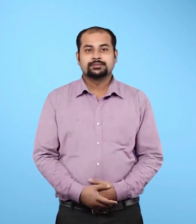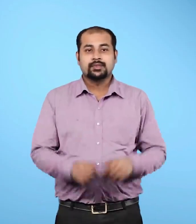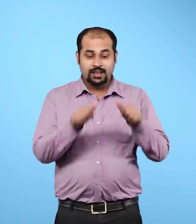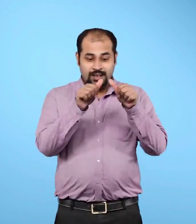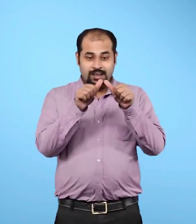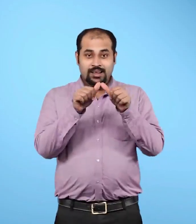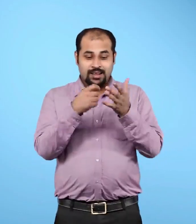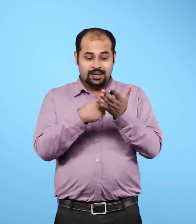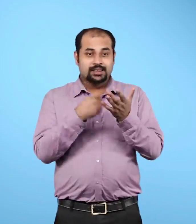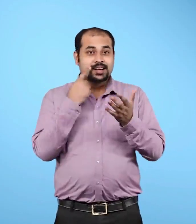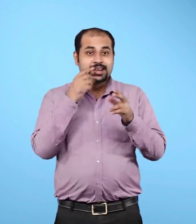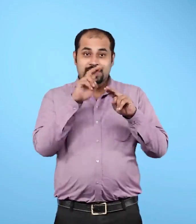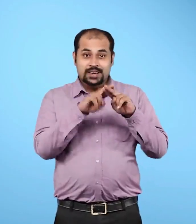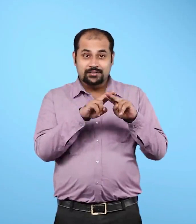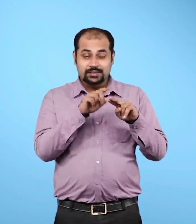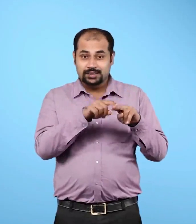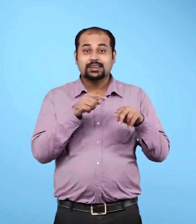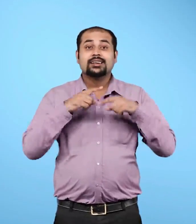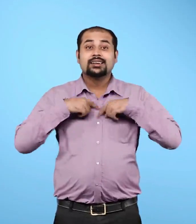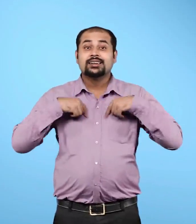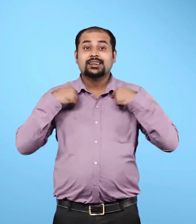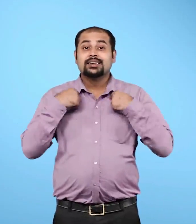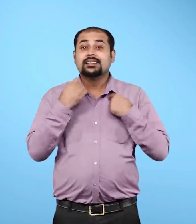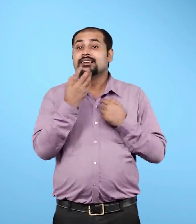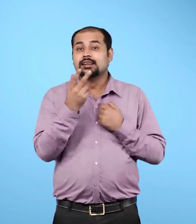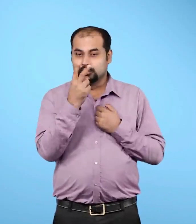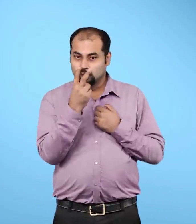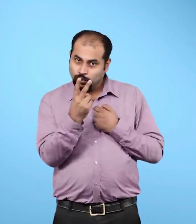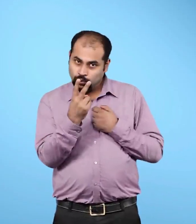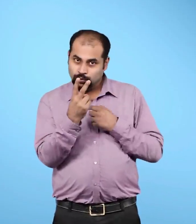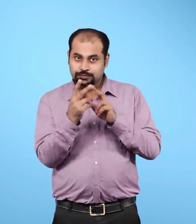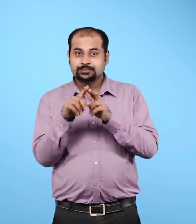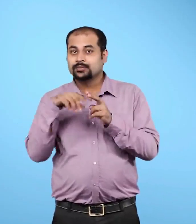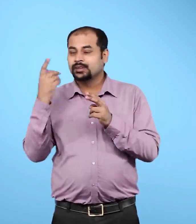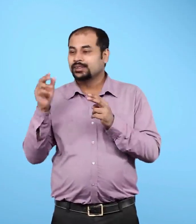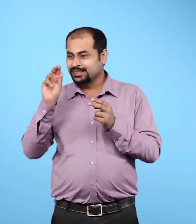If Arif has 2 necklaces and 4 loose beads,